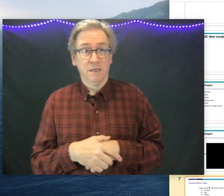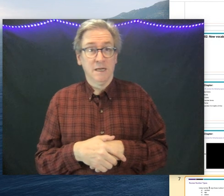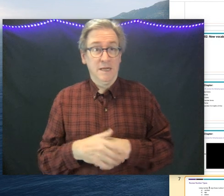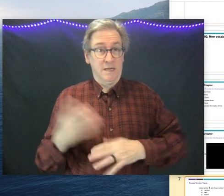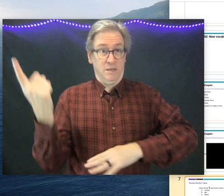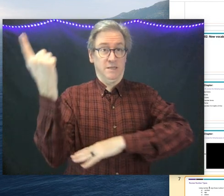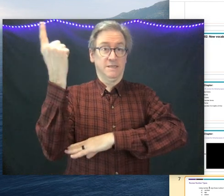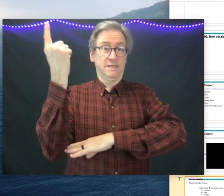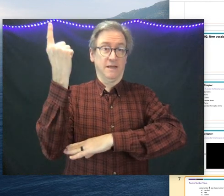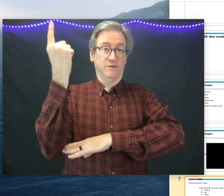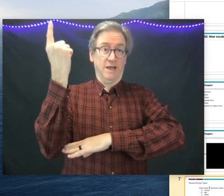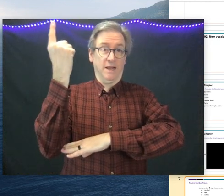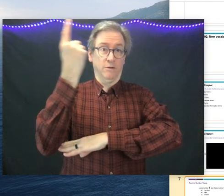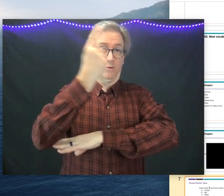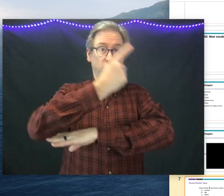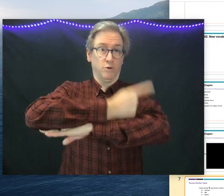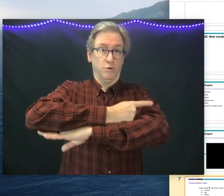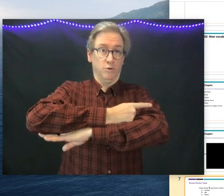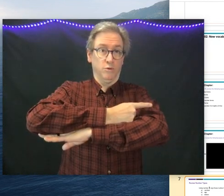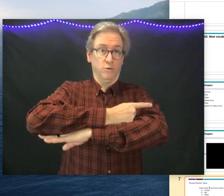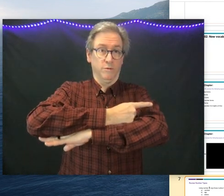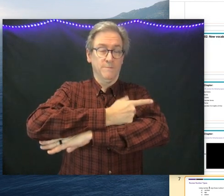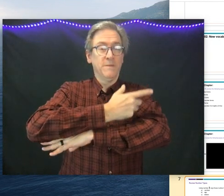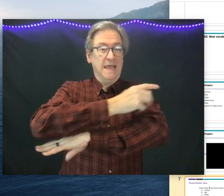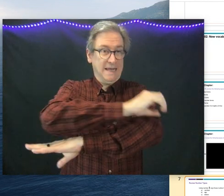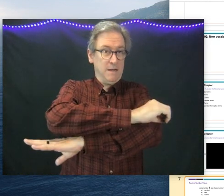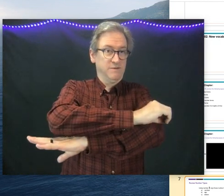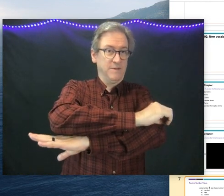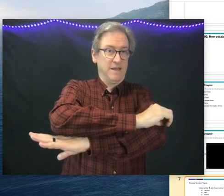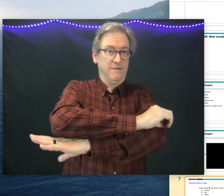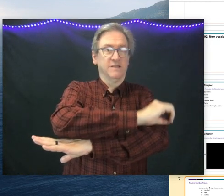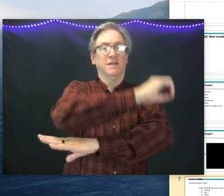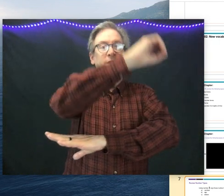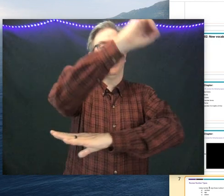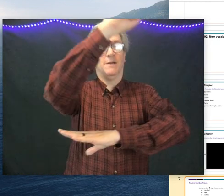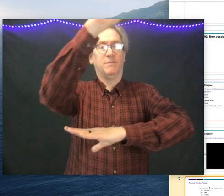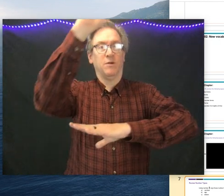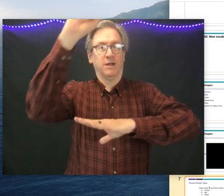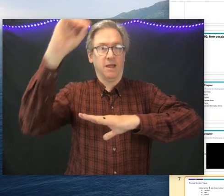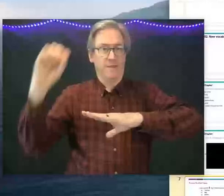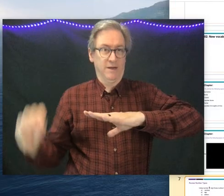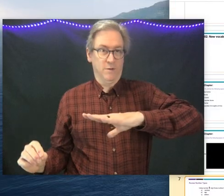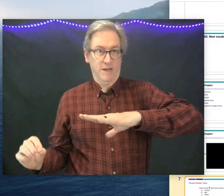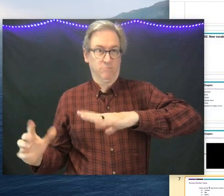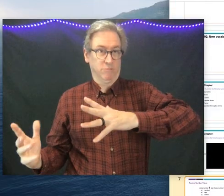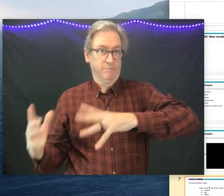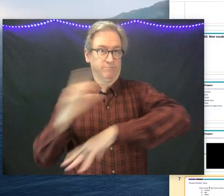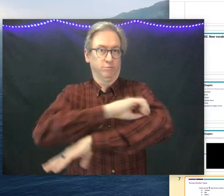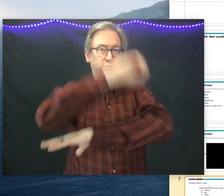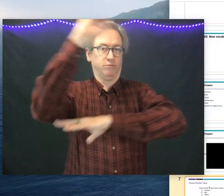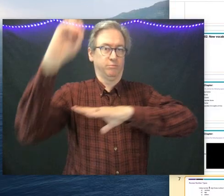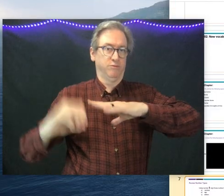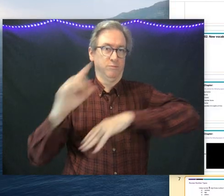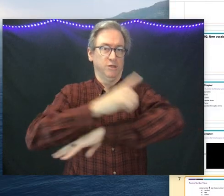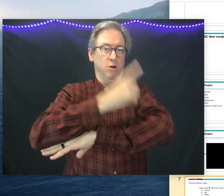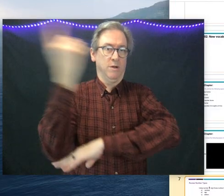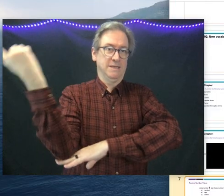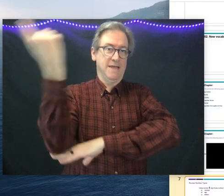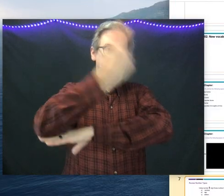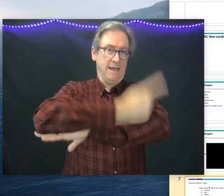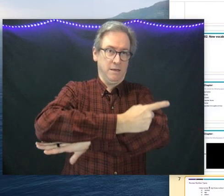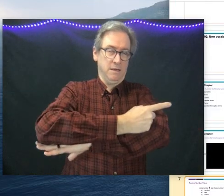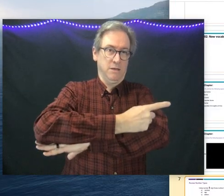Days. This is the sign for day. It comes from the idea of the sun coming up, going, and then going down.